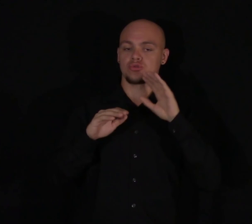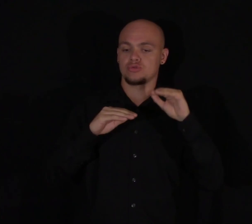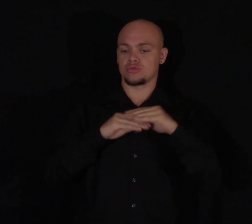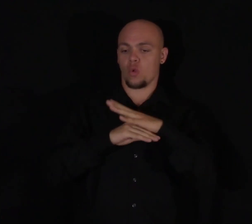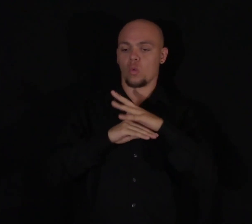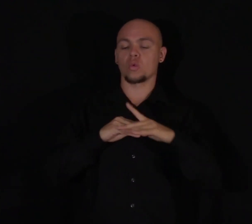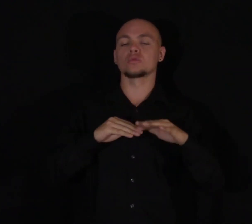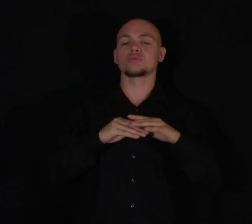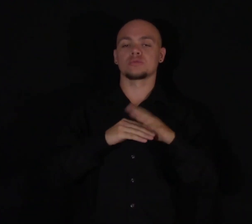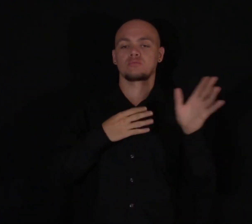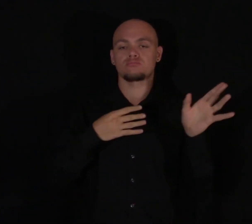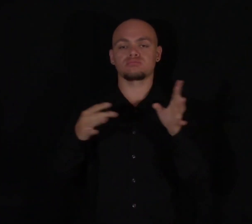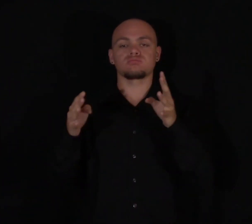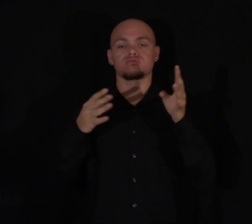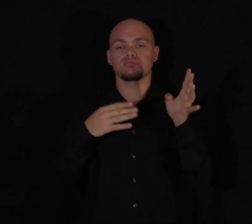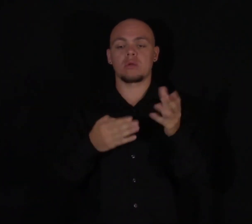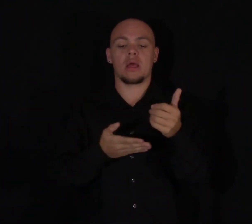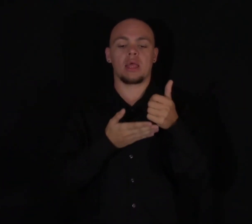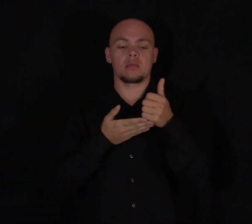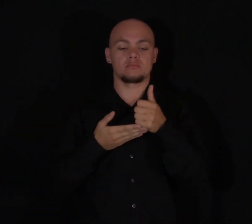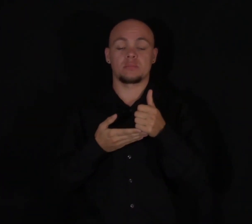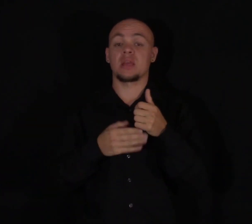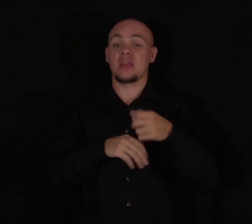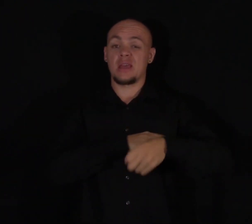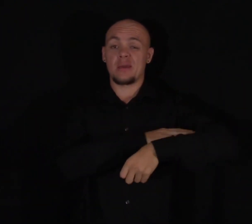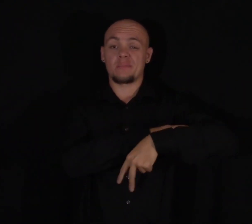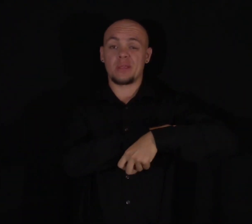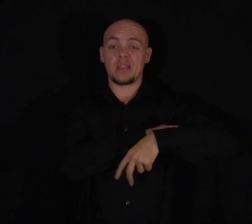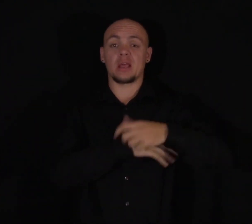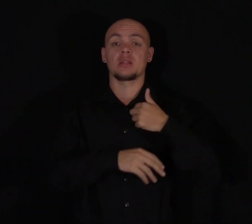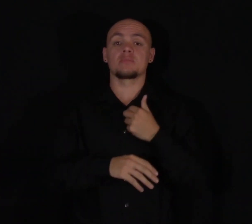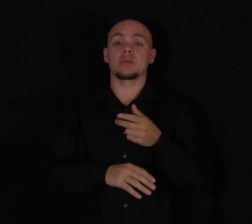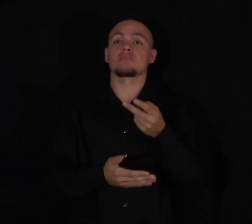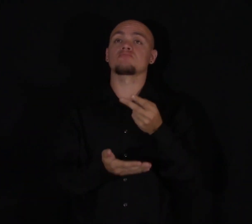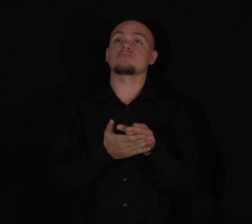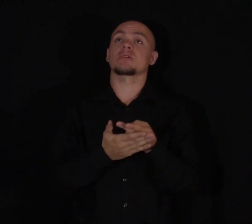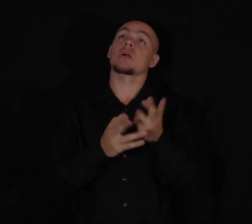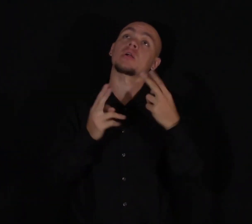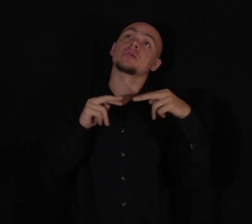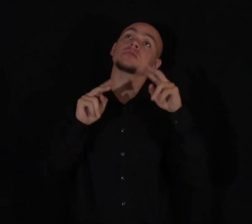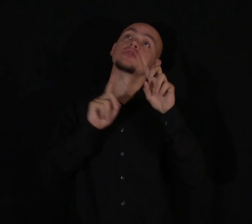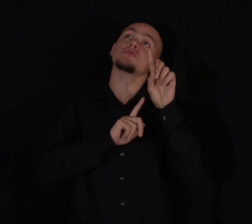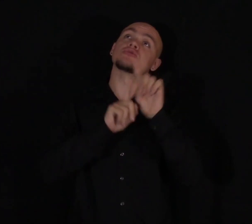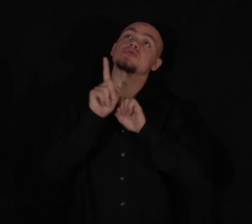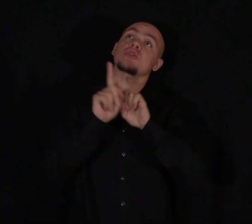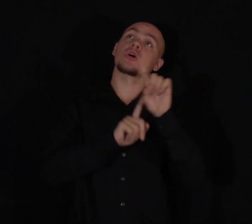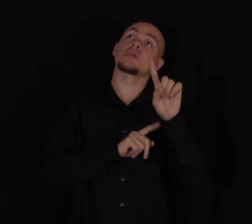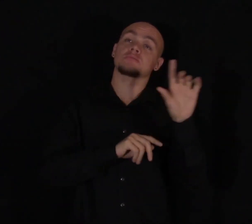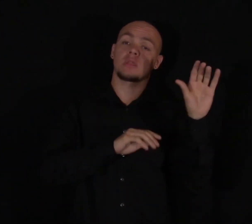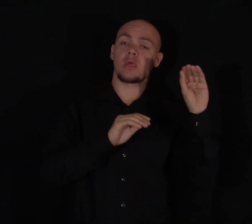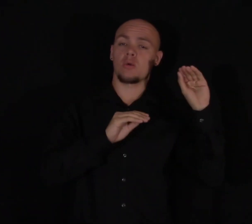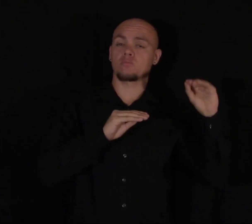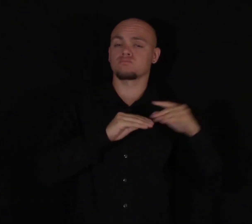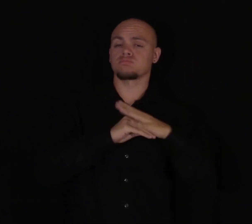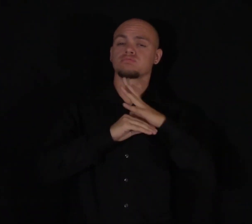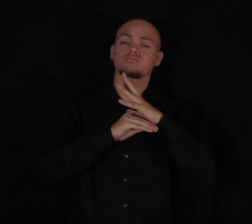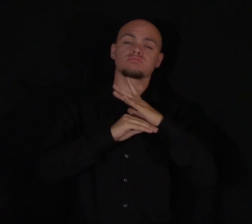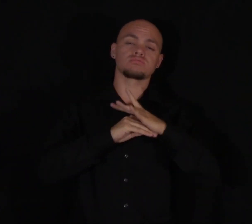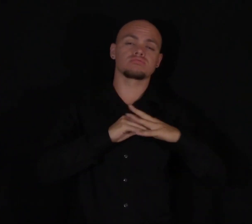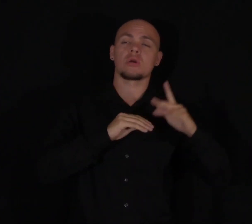midnight. I lay on the deck looking at the stars and listening to the dashing of the waves. I hailed the darkness that shut